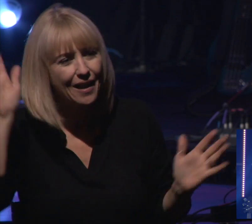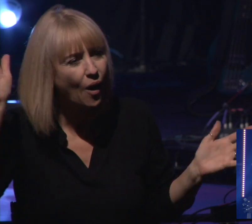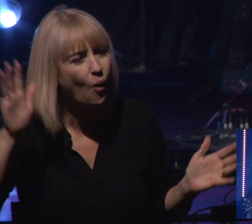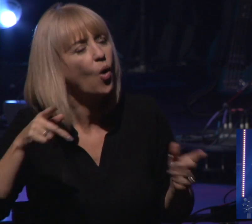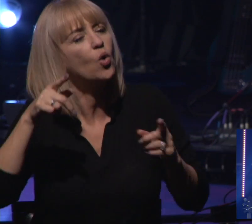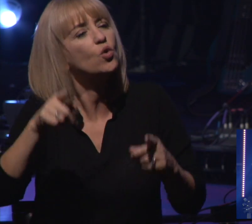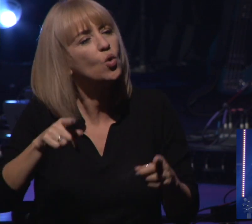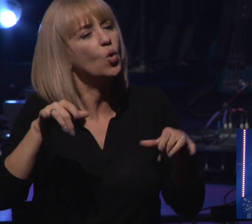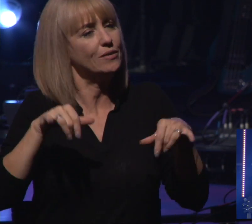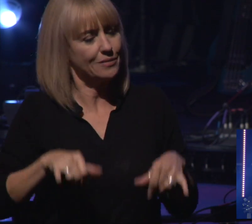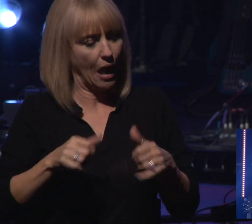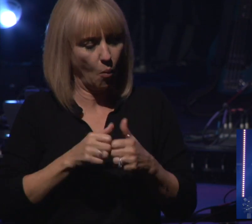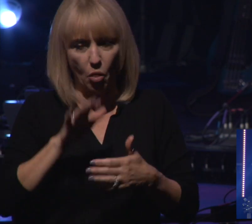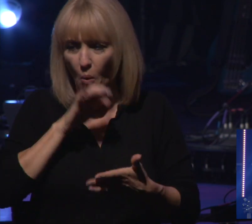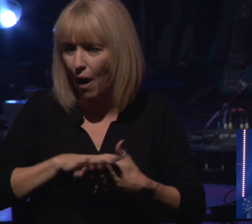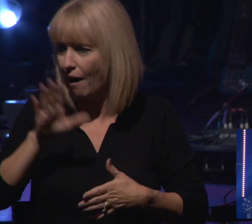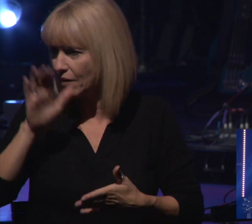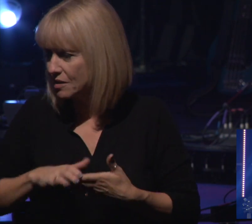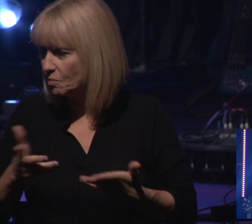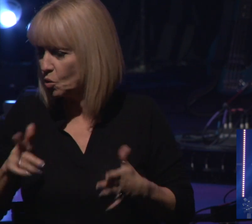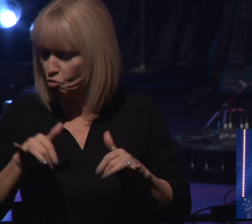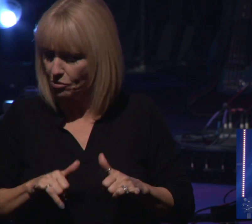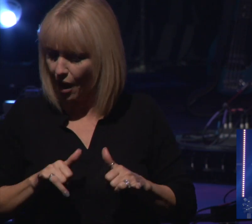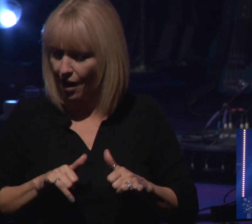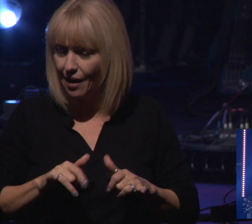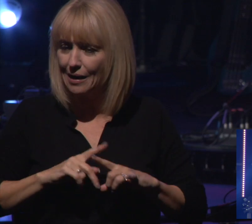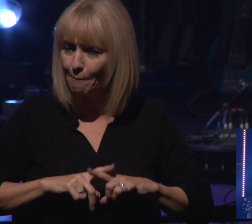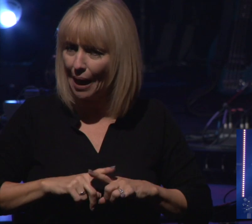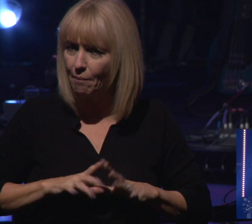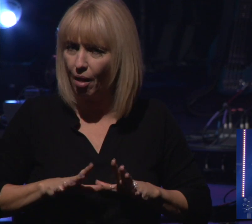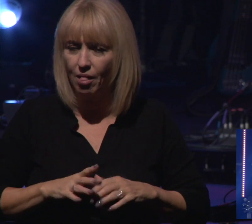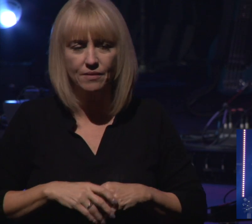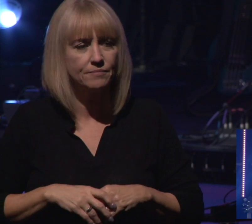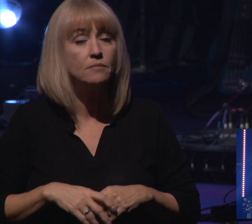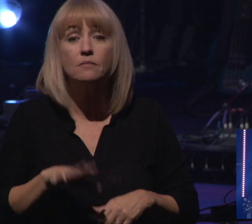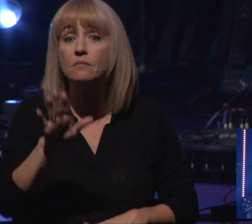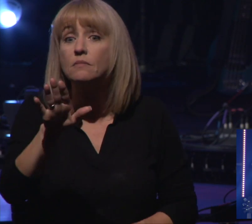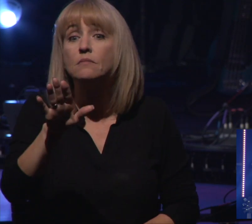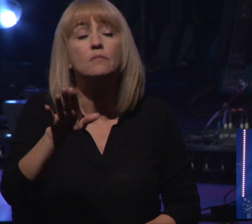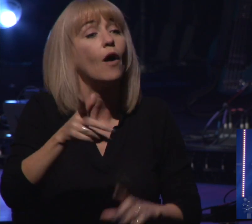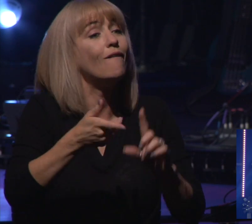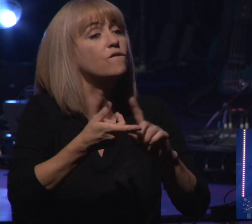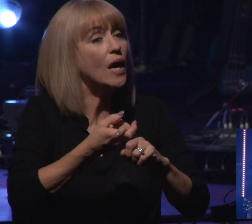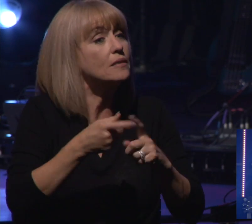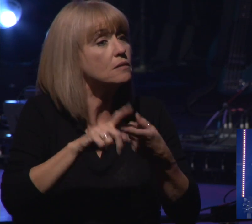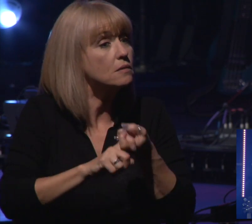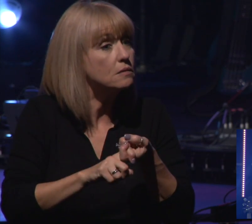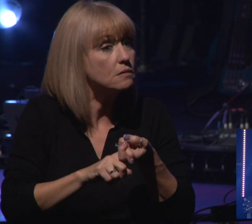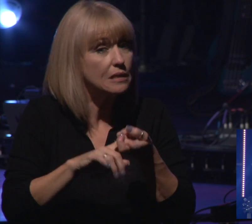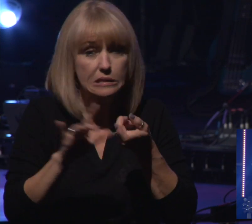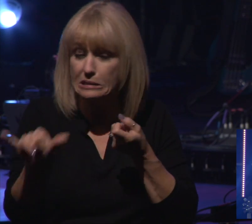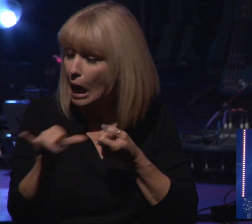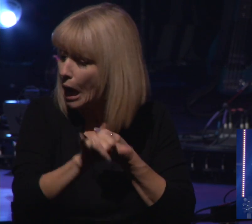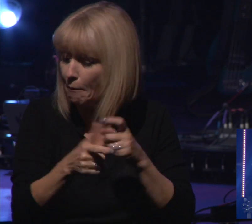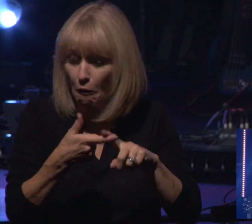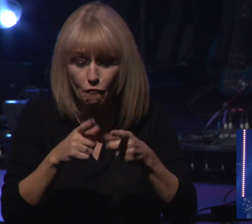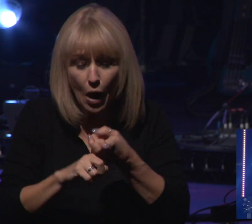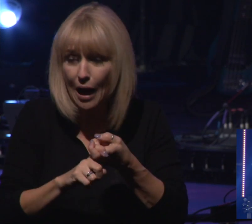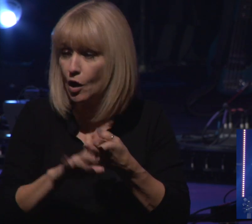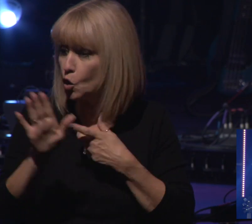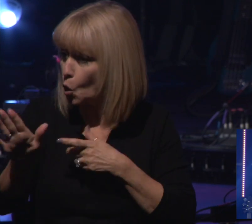what you've said. You keep the promise is going to be there. But you're dependable. Friends, are you the kind of friend that's